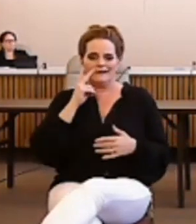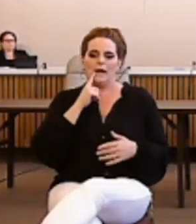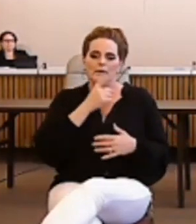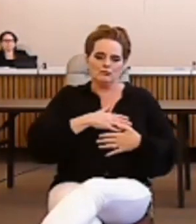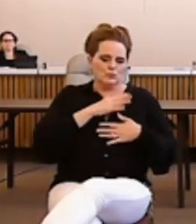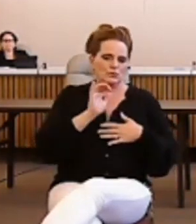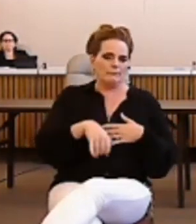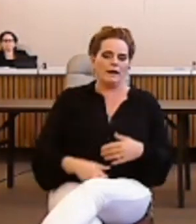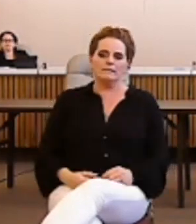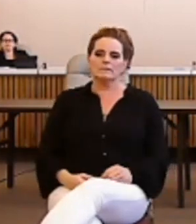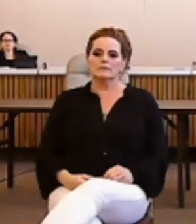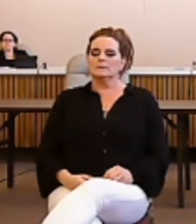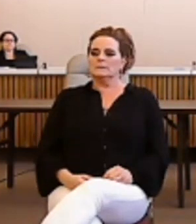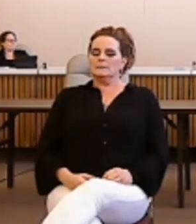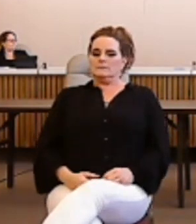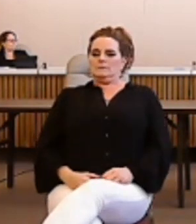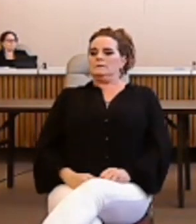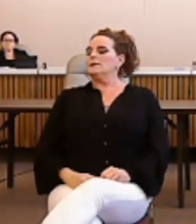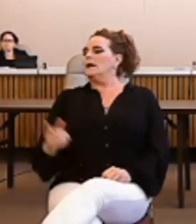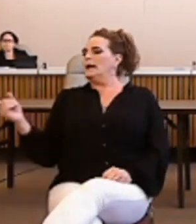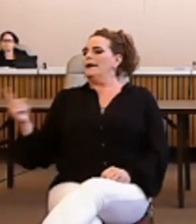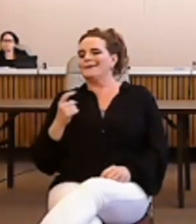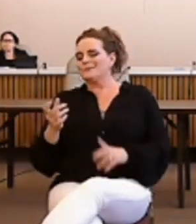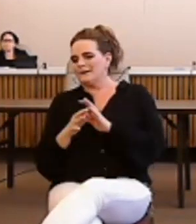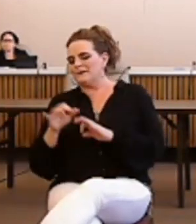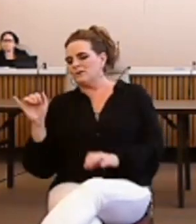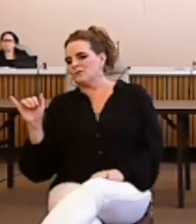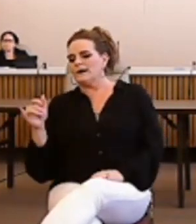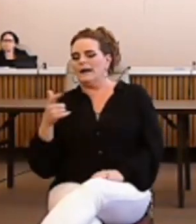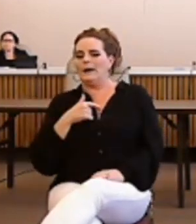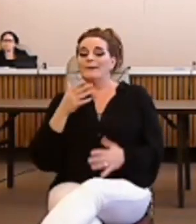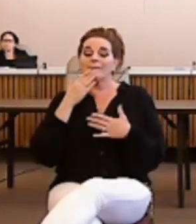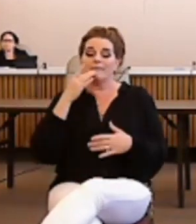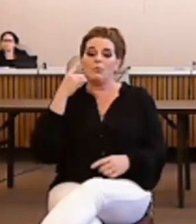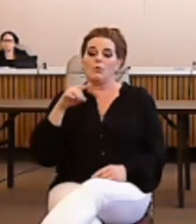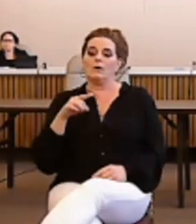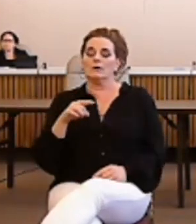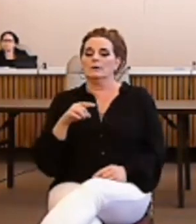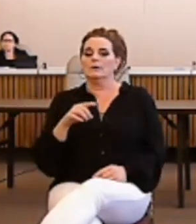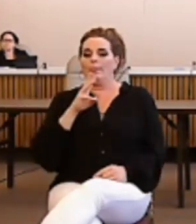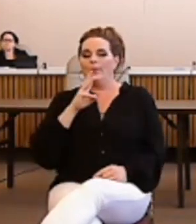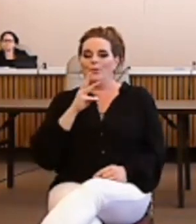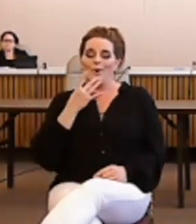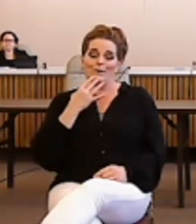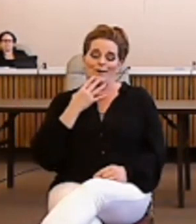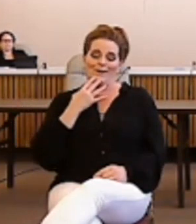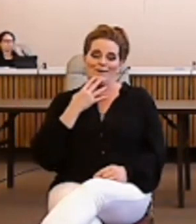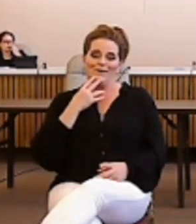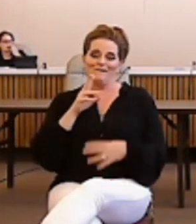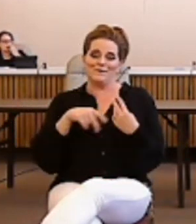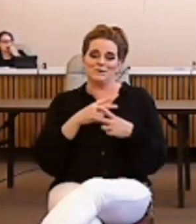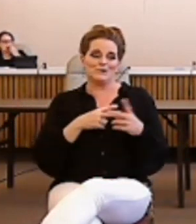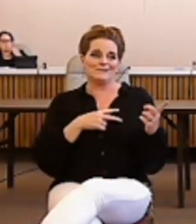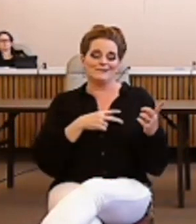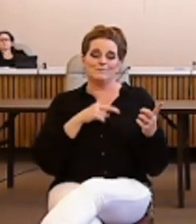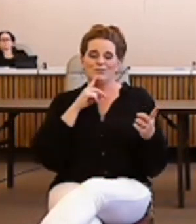that. So, sorry, go ahead. I was just gonna say, and I just want to thank you for the watercolor versions that you did because it